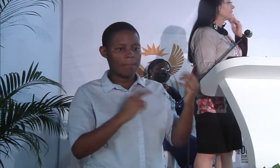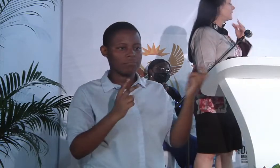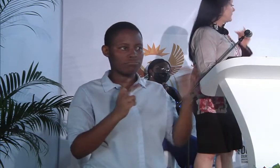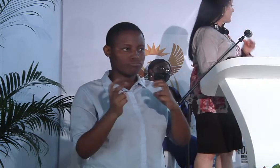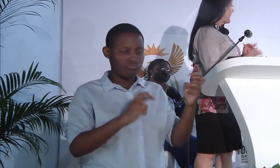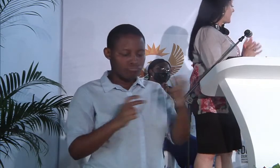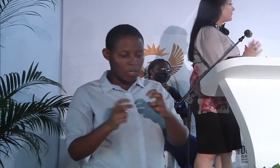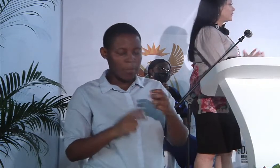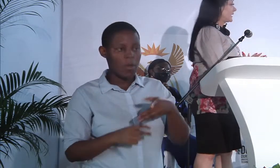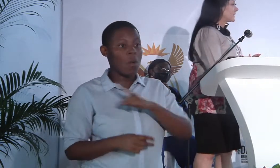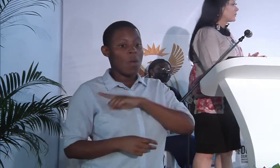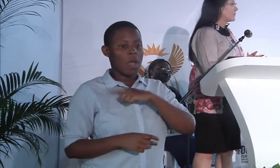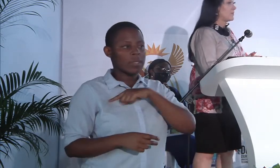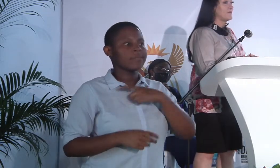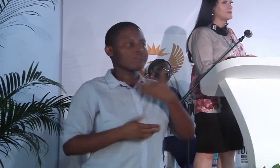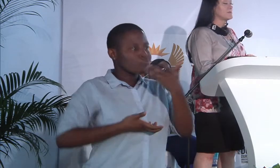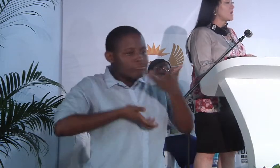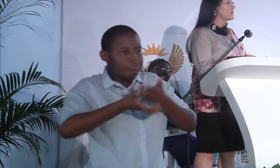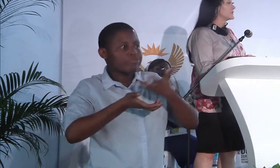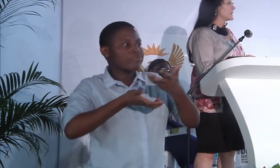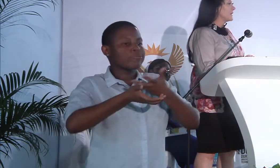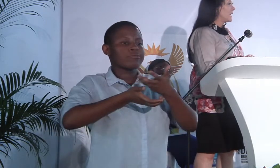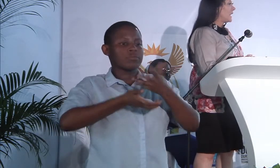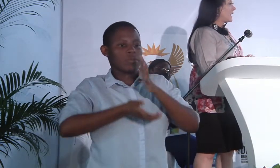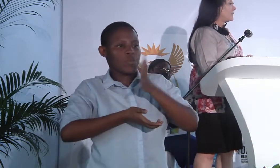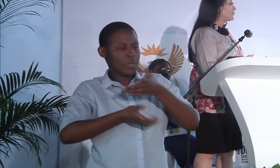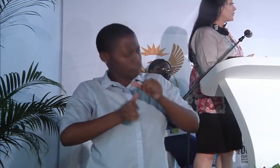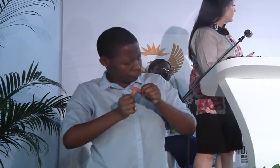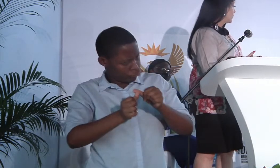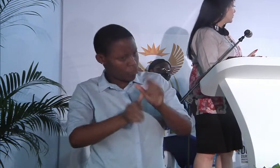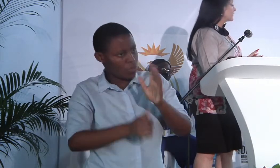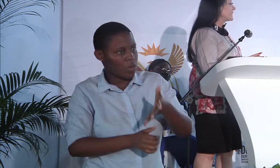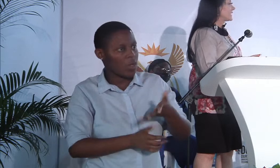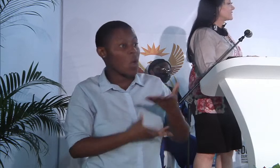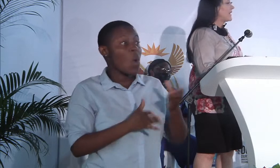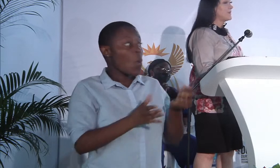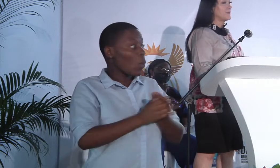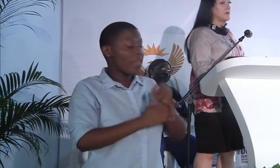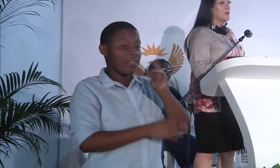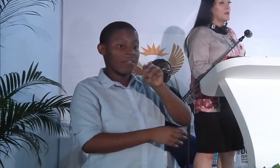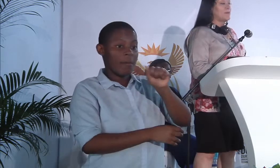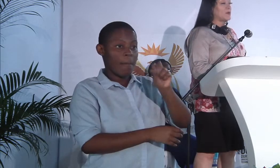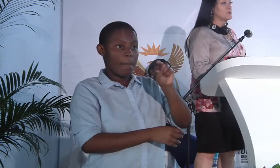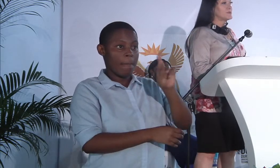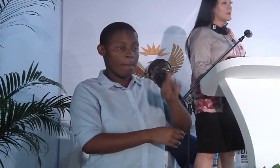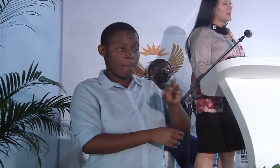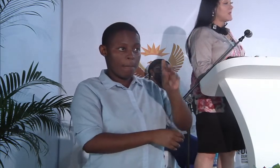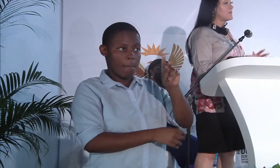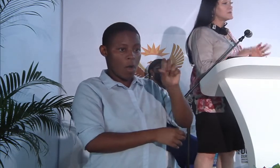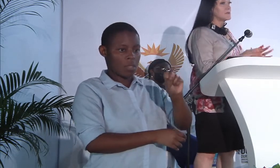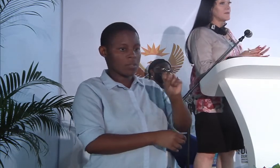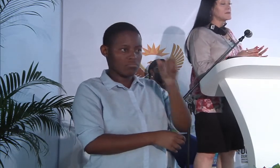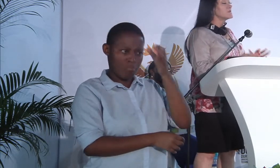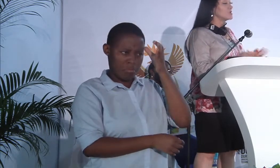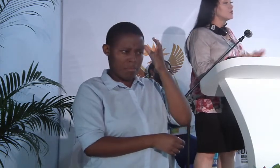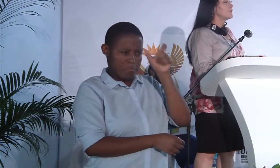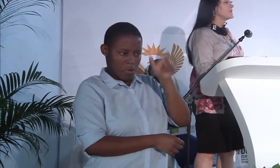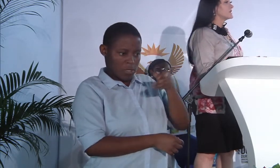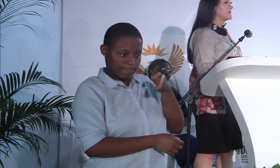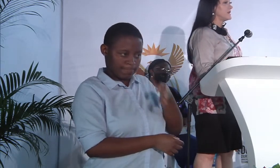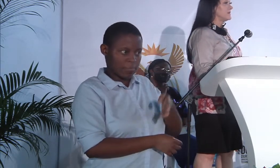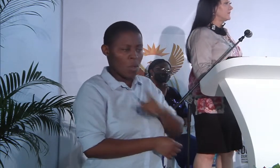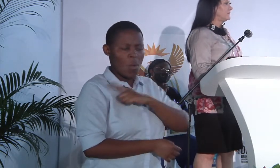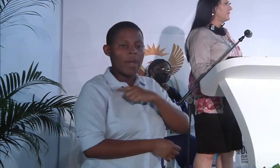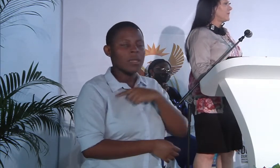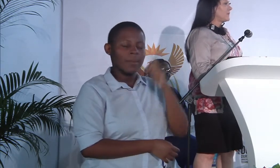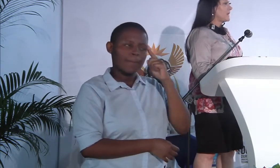negotiations together with Professor Marks during the course of next month, because this is good for the